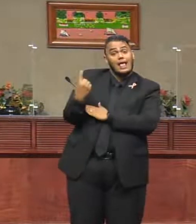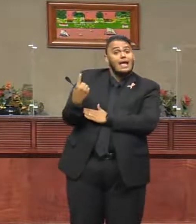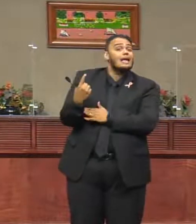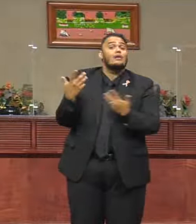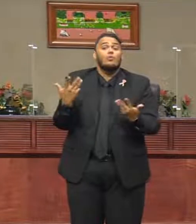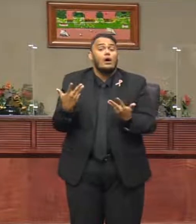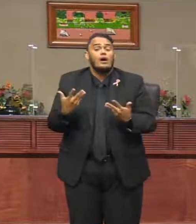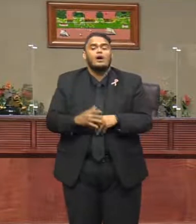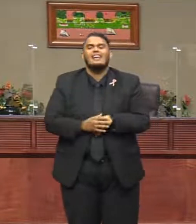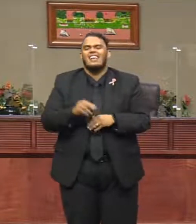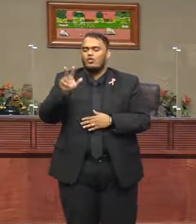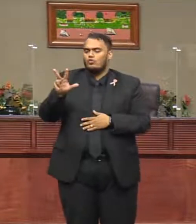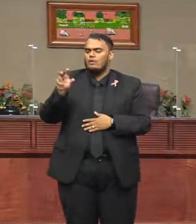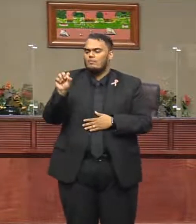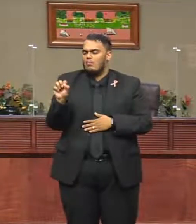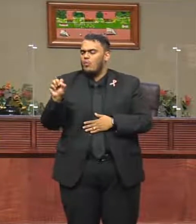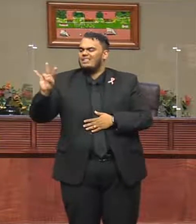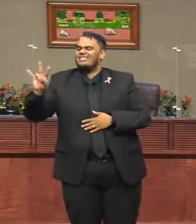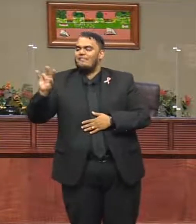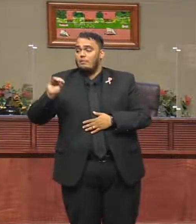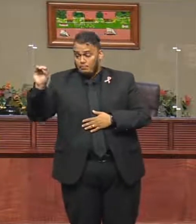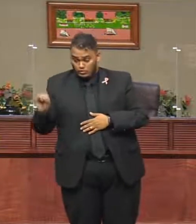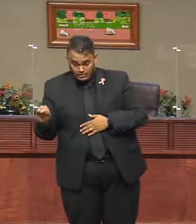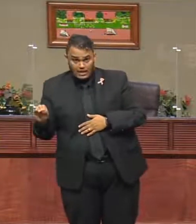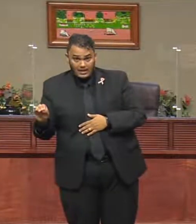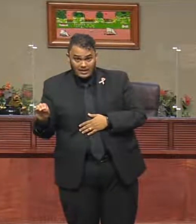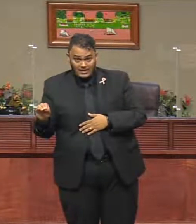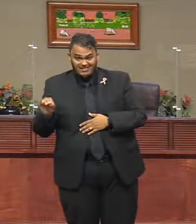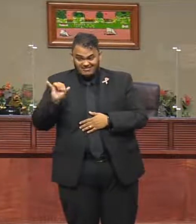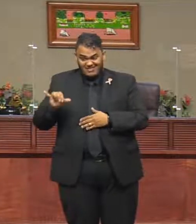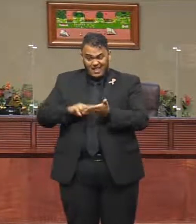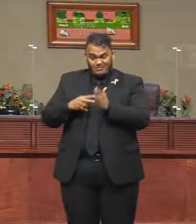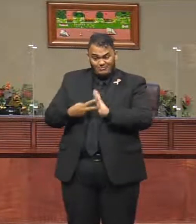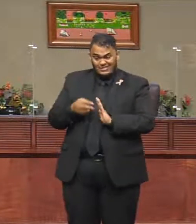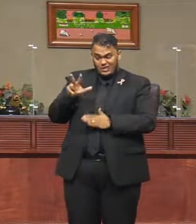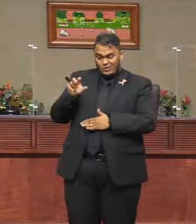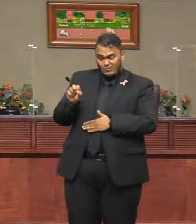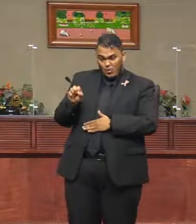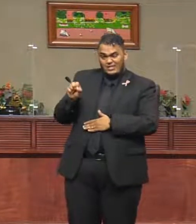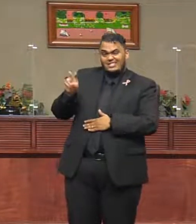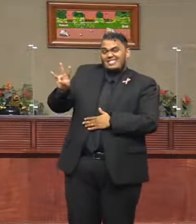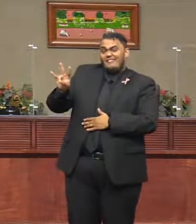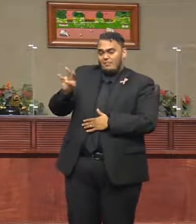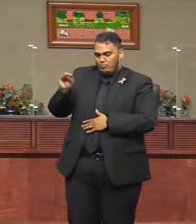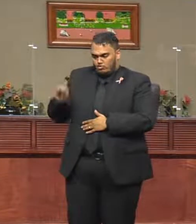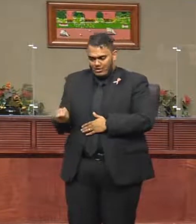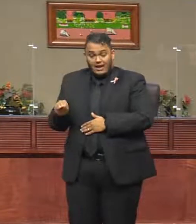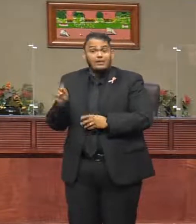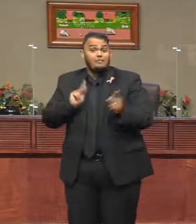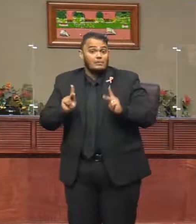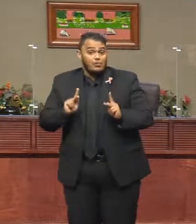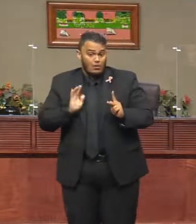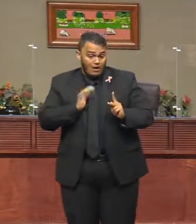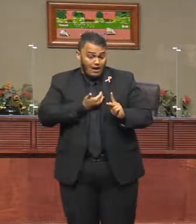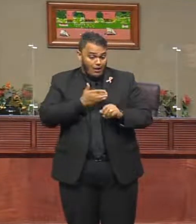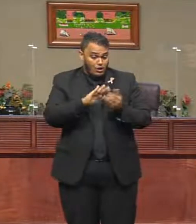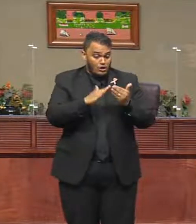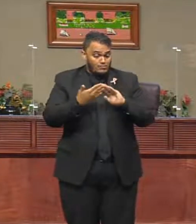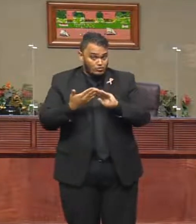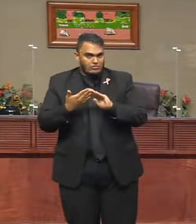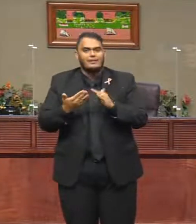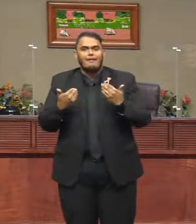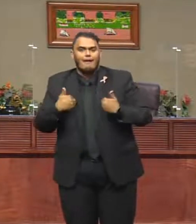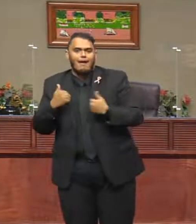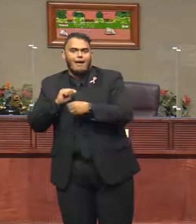at 3.7%, which is great news for our community. Even though we've seen a slowdown in the rate